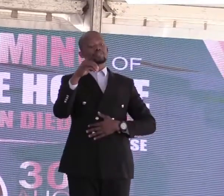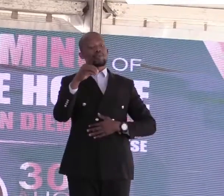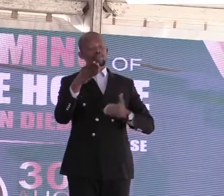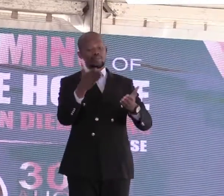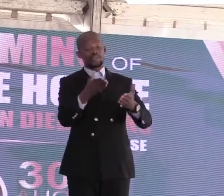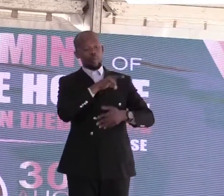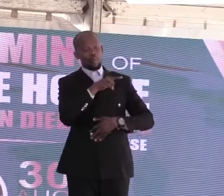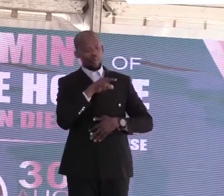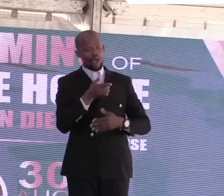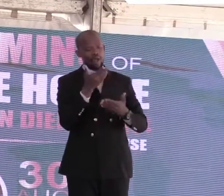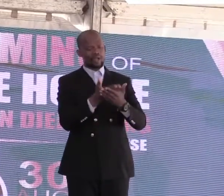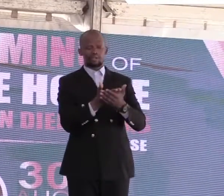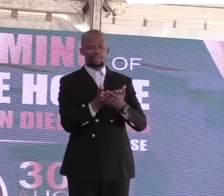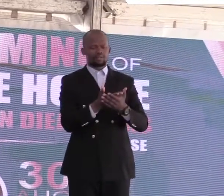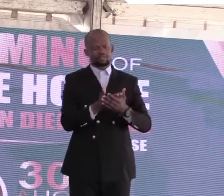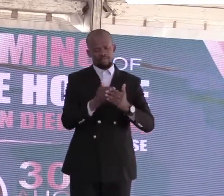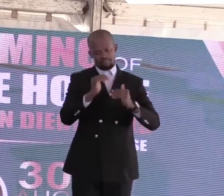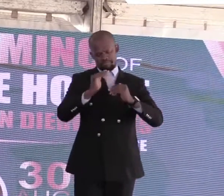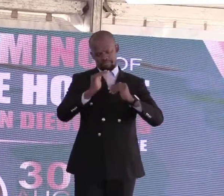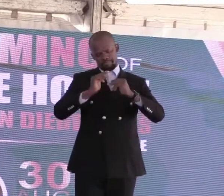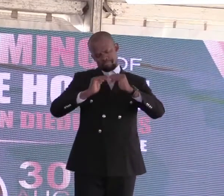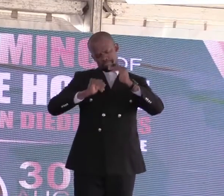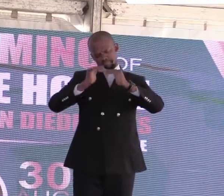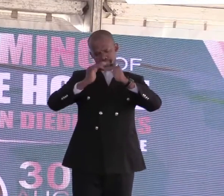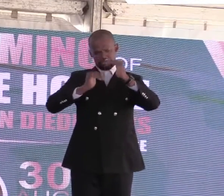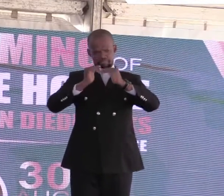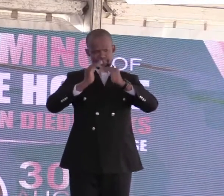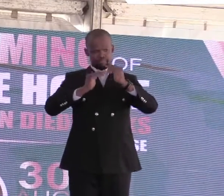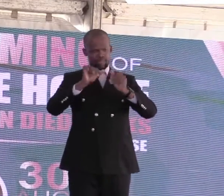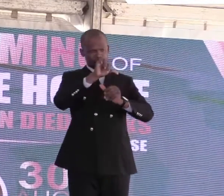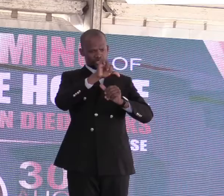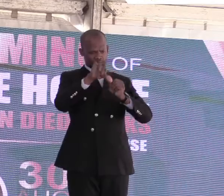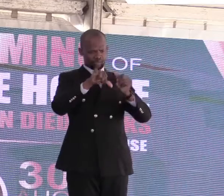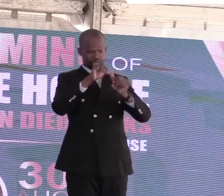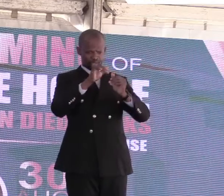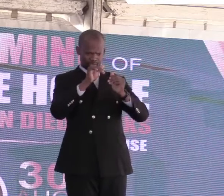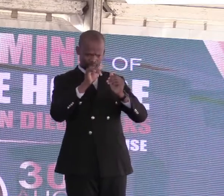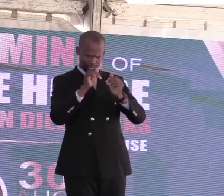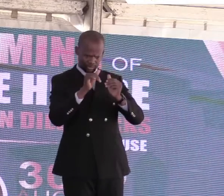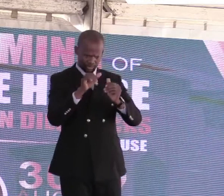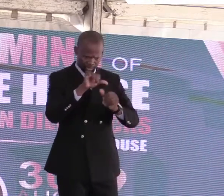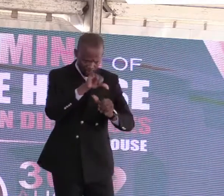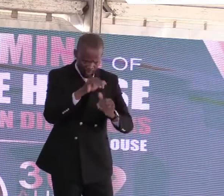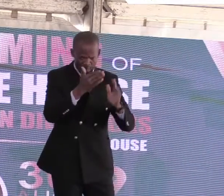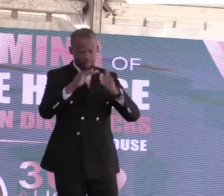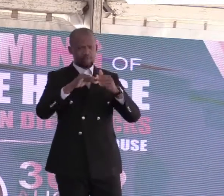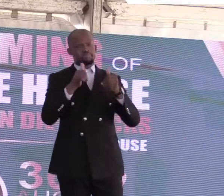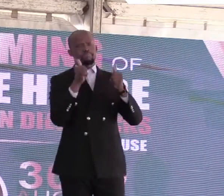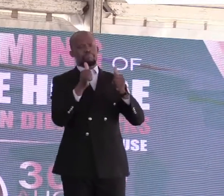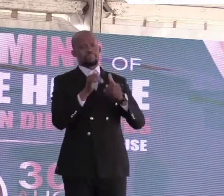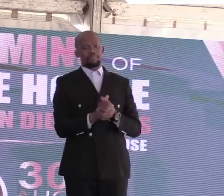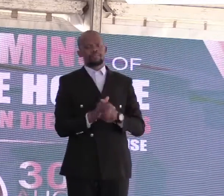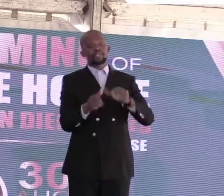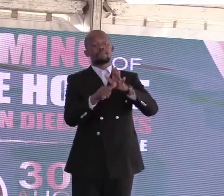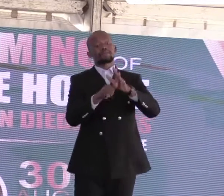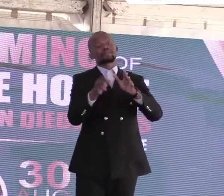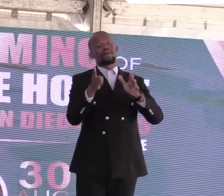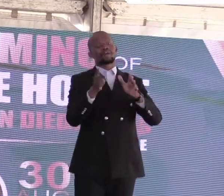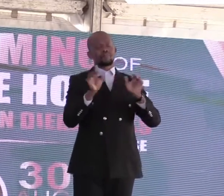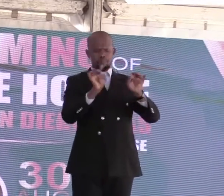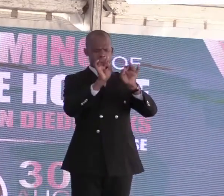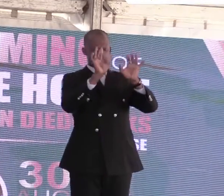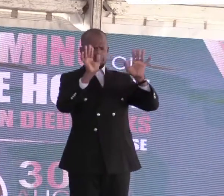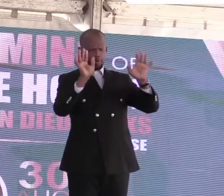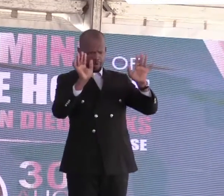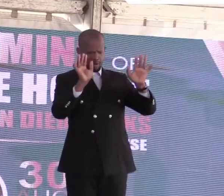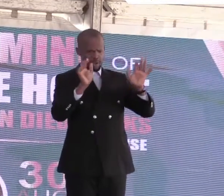that we can build a cohesive society. The renaming process is also important to shine a light